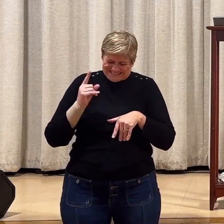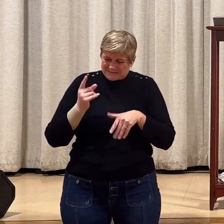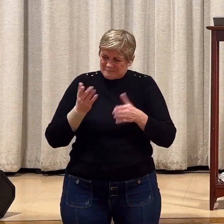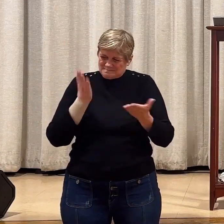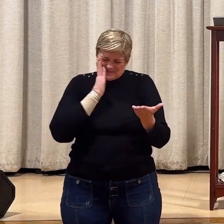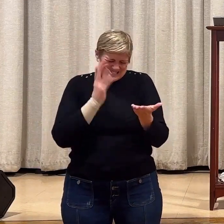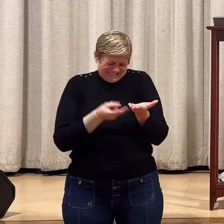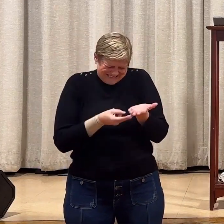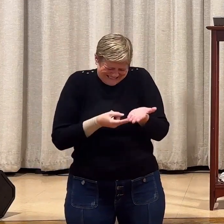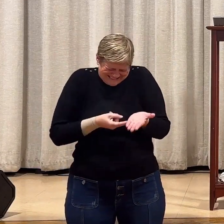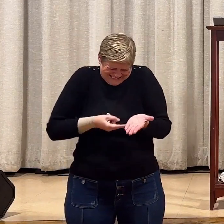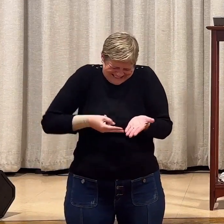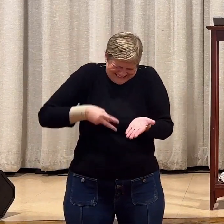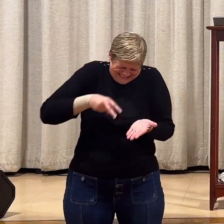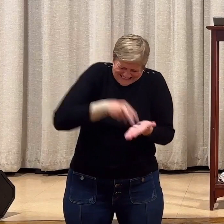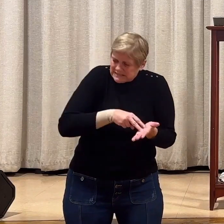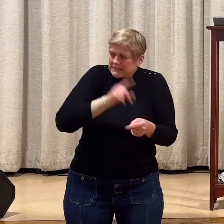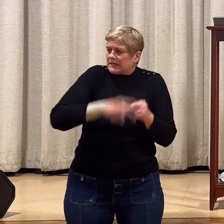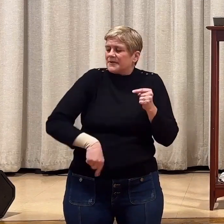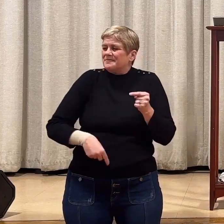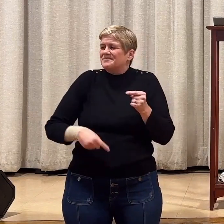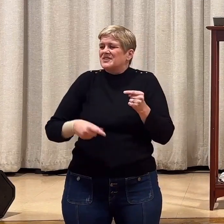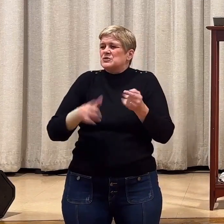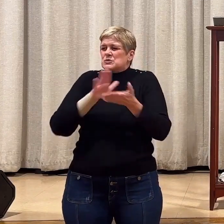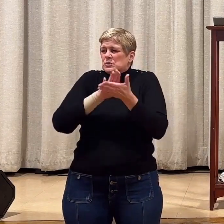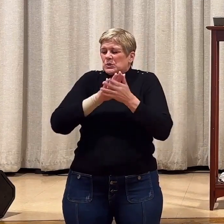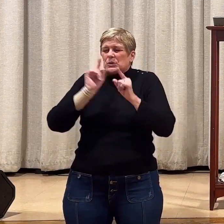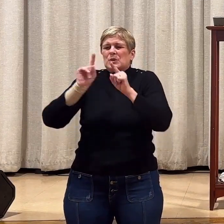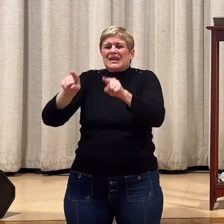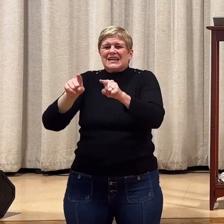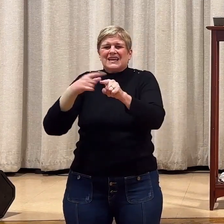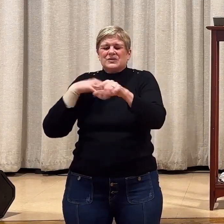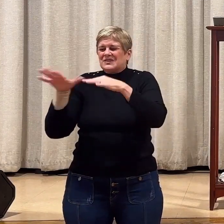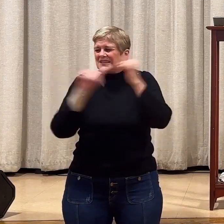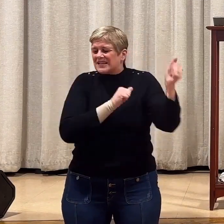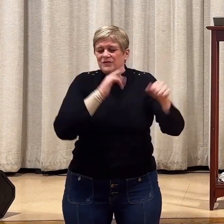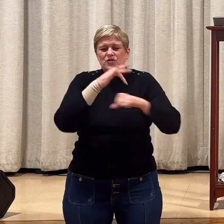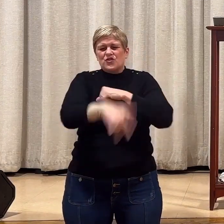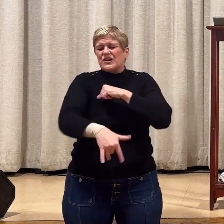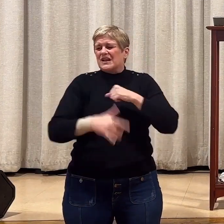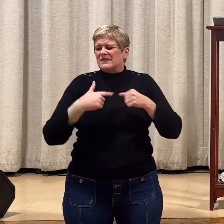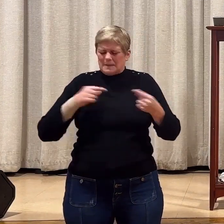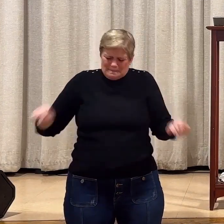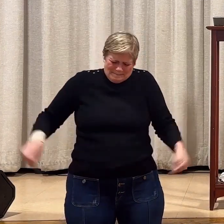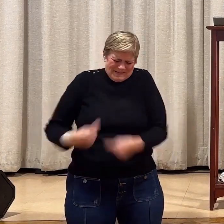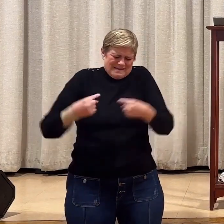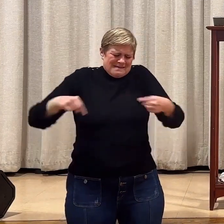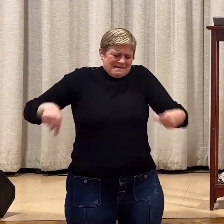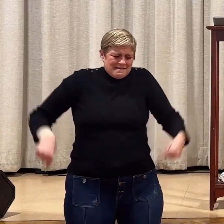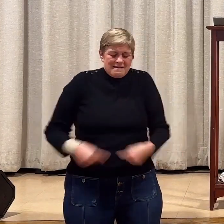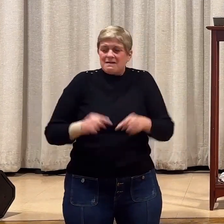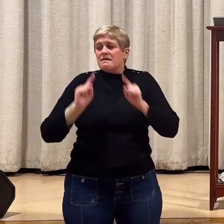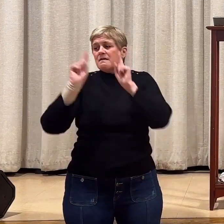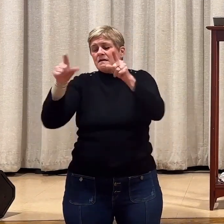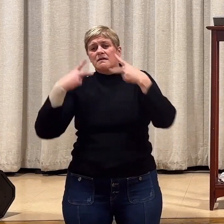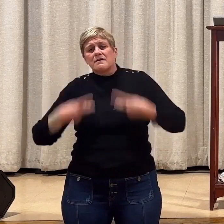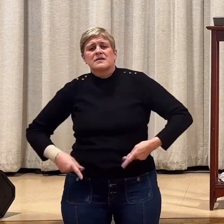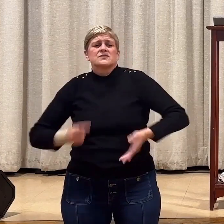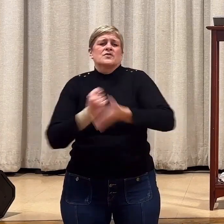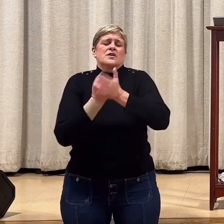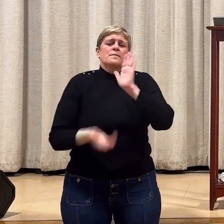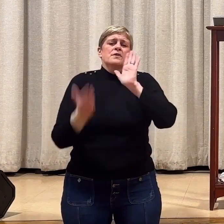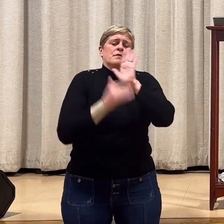bed, feeling I had to leave school early a couple times at college because the pain was so strong, and going to countless physical therapy,